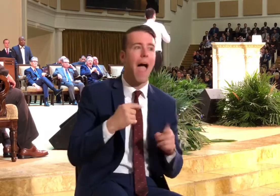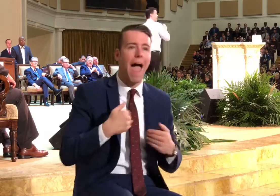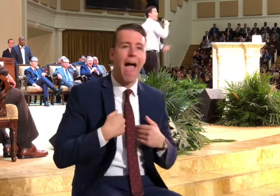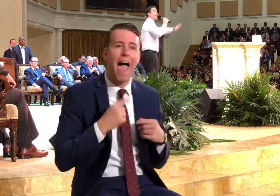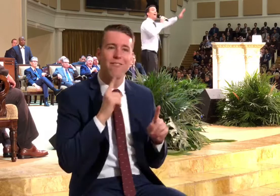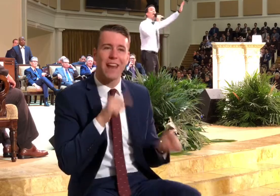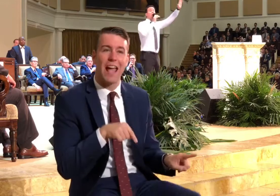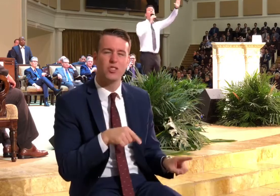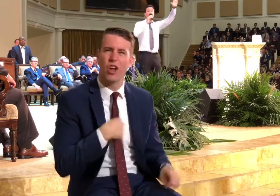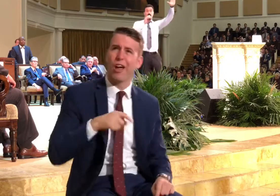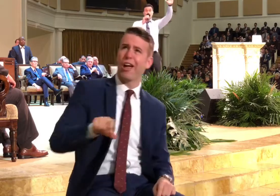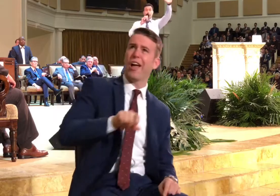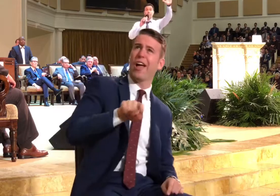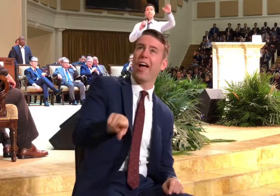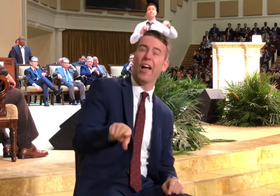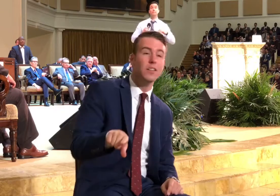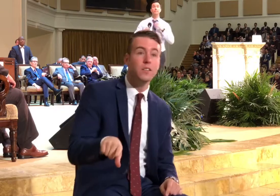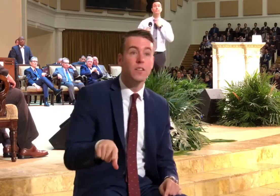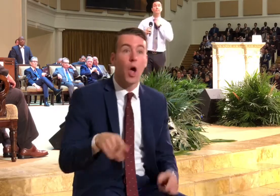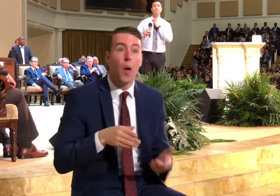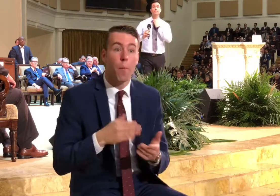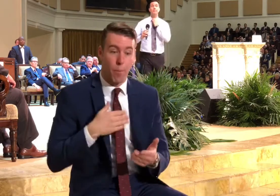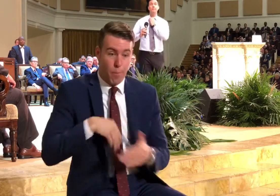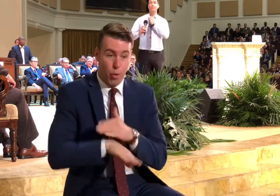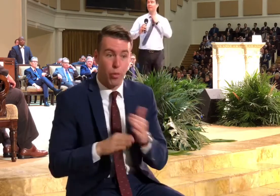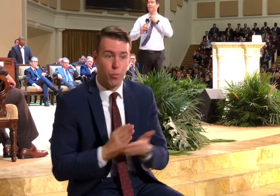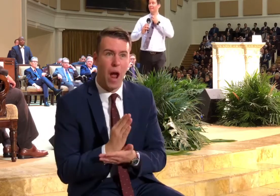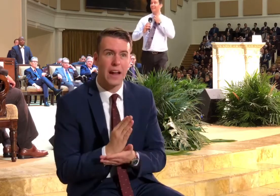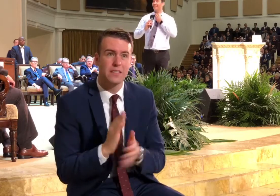that. A lot.